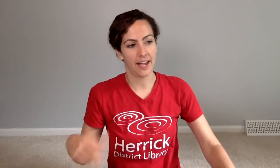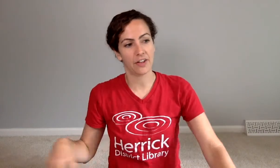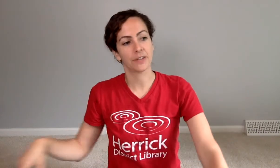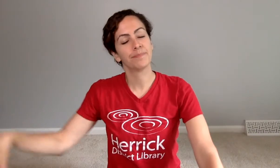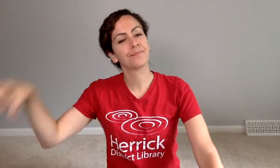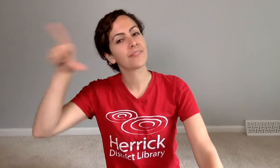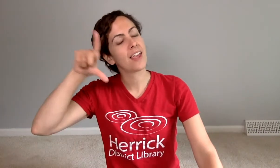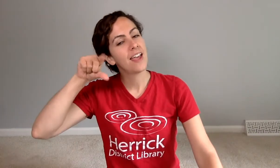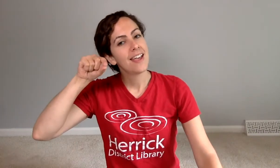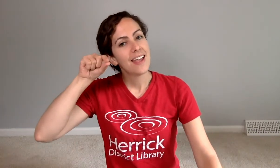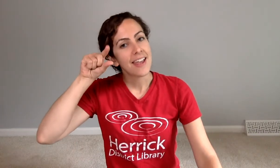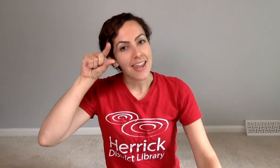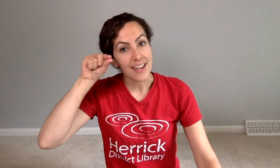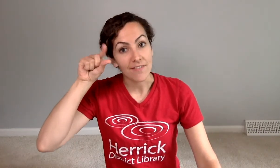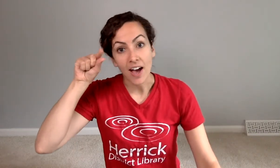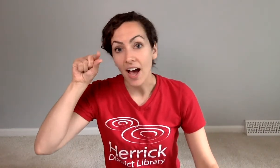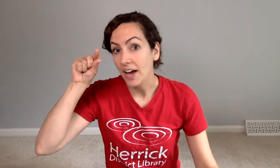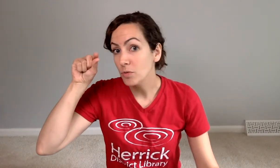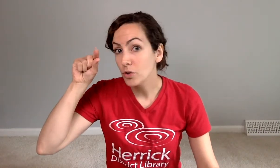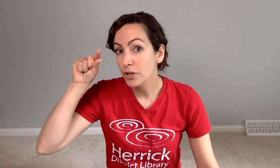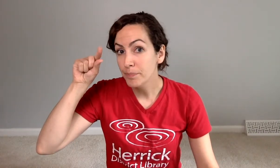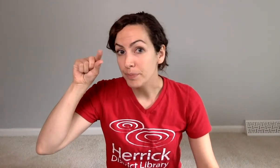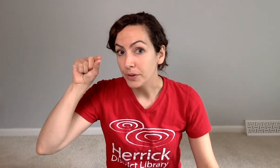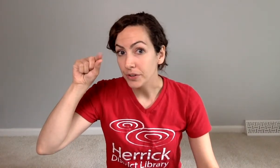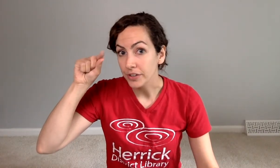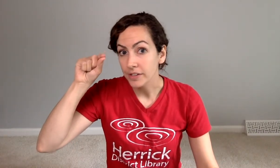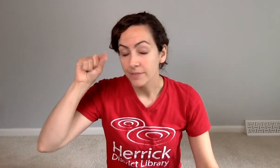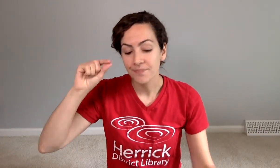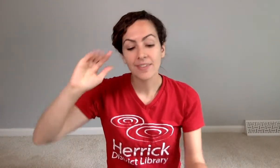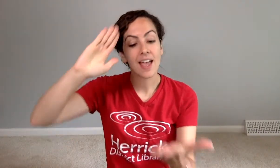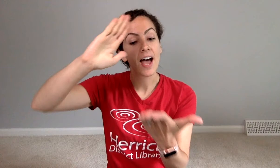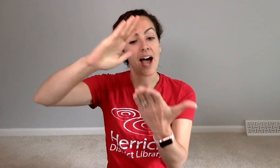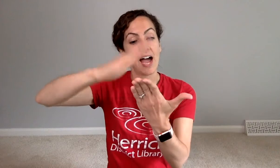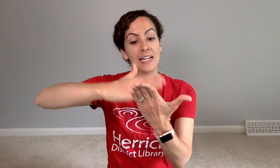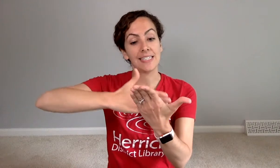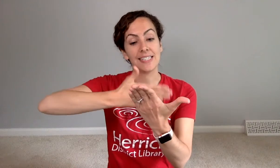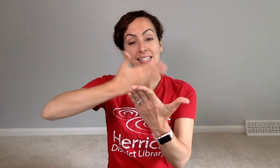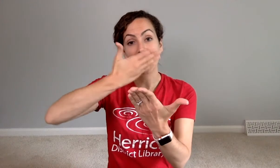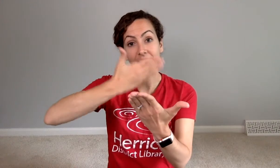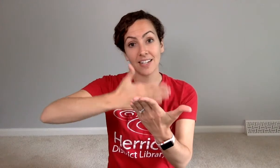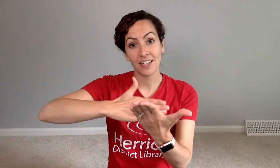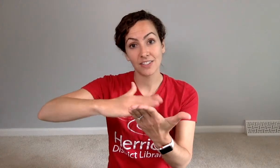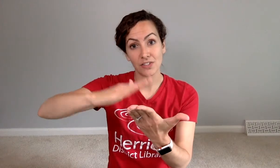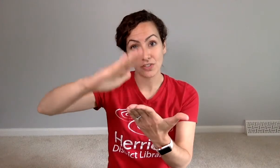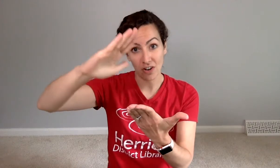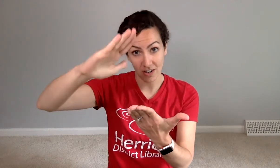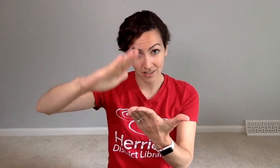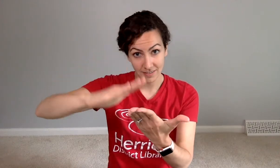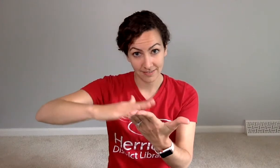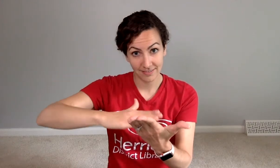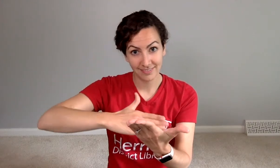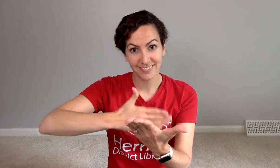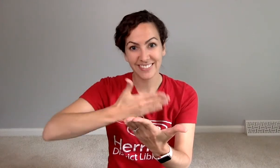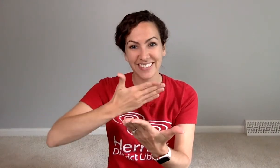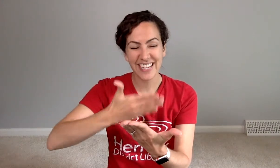together. If I were a bird, I'd sing a song